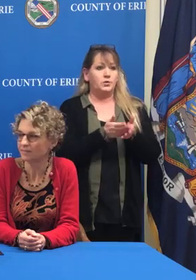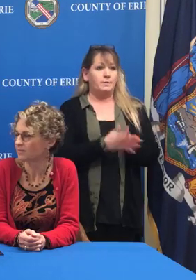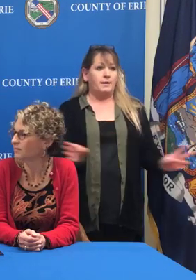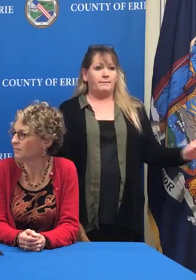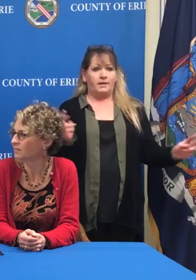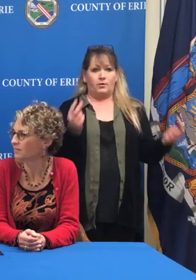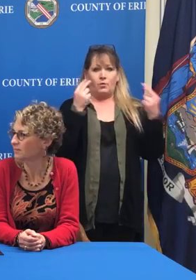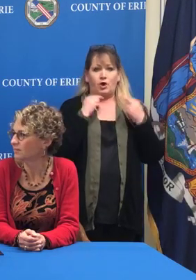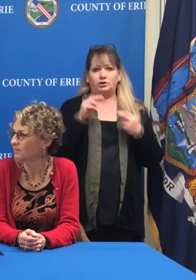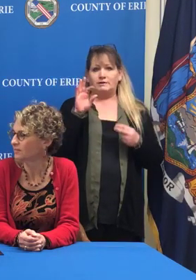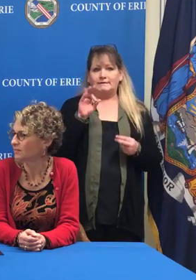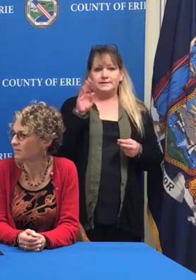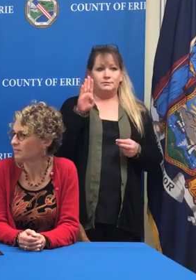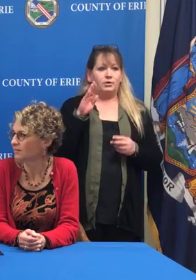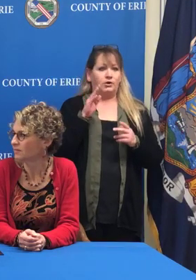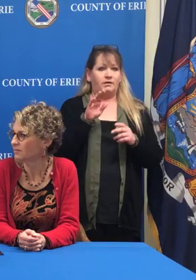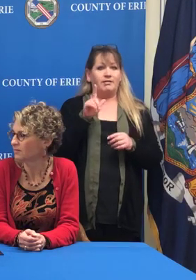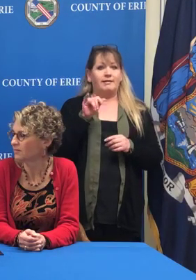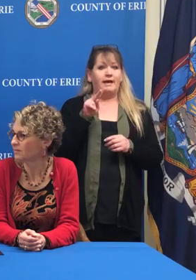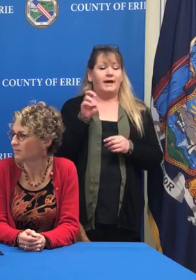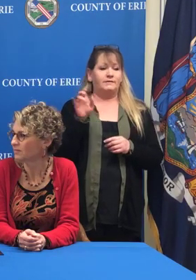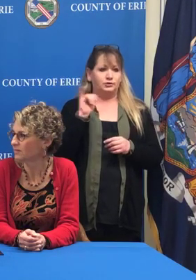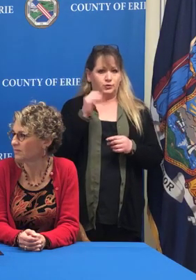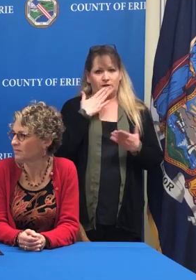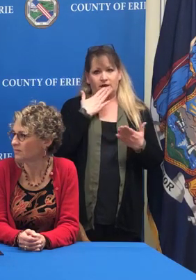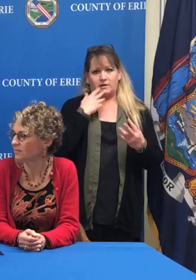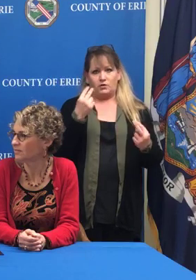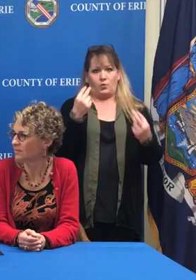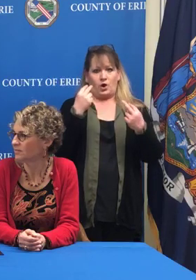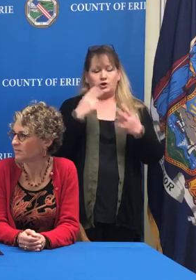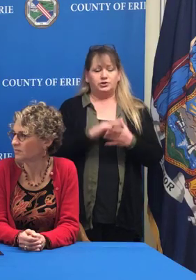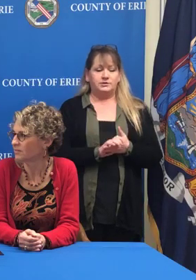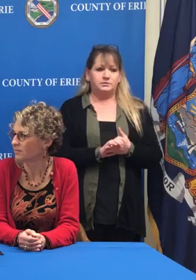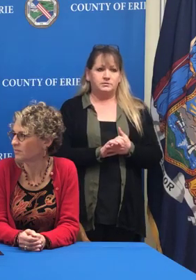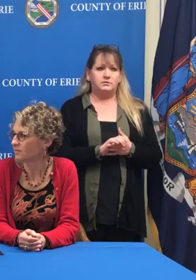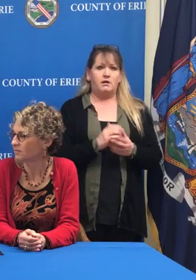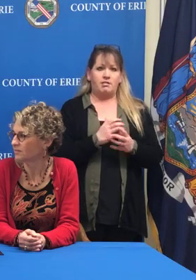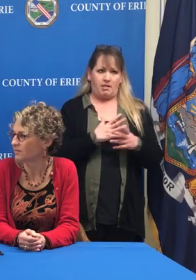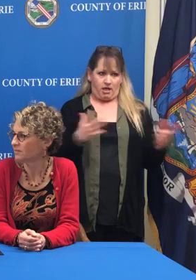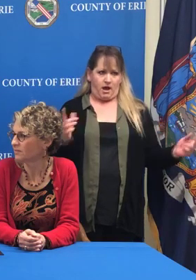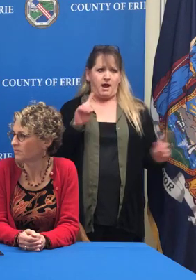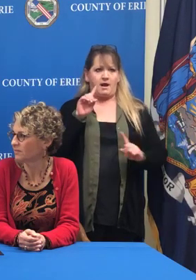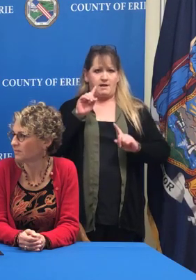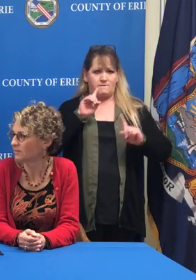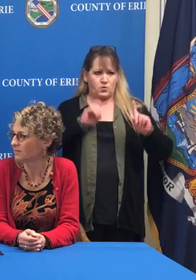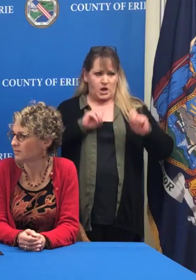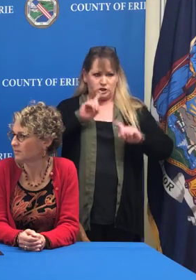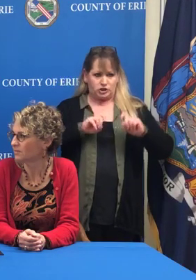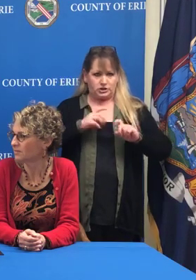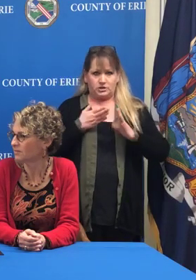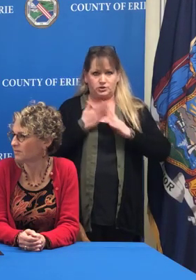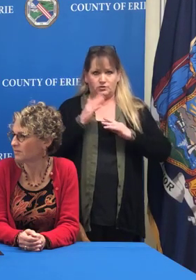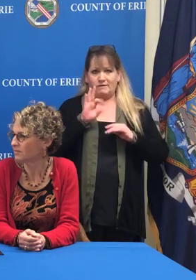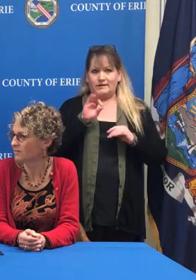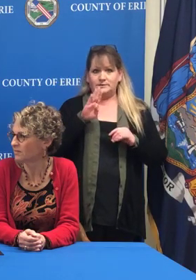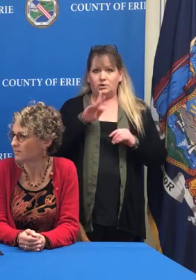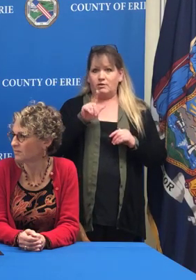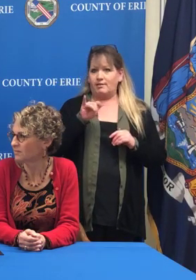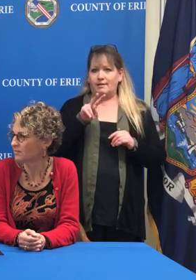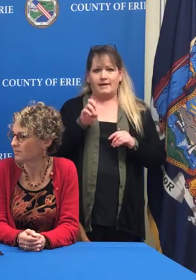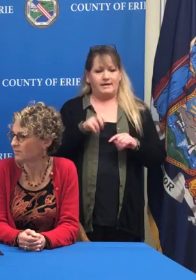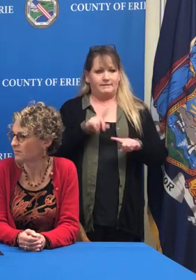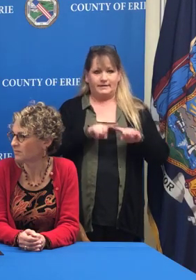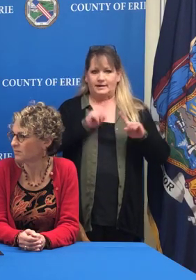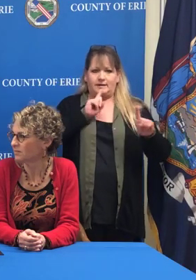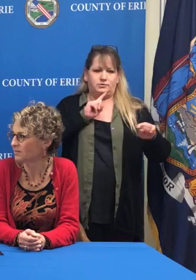on Facebook Live, thank you as well for watching. We've been receiving a lot of questions through our Facebook Live. We are not going to be able to answer those questions during the